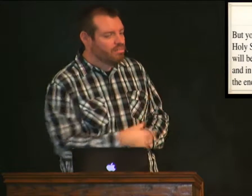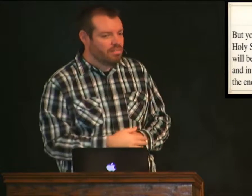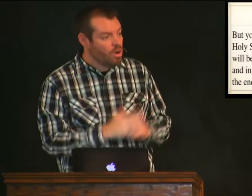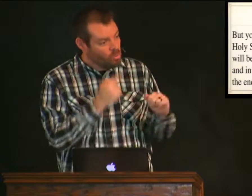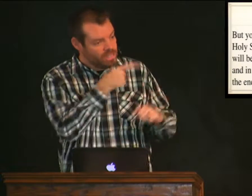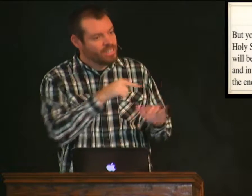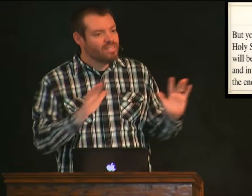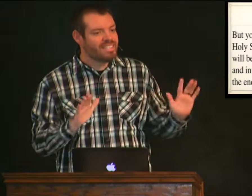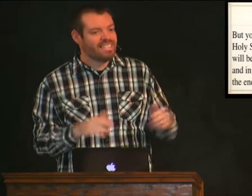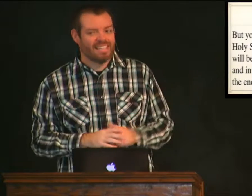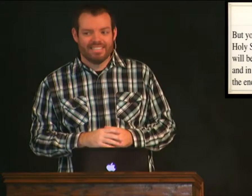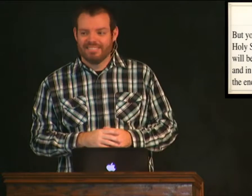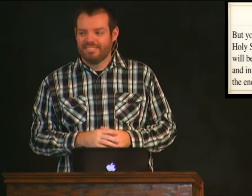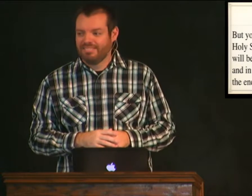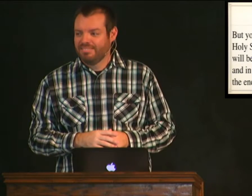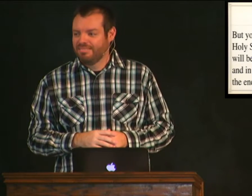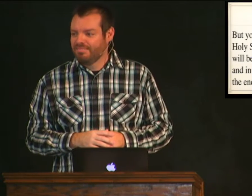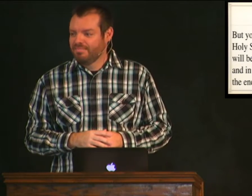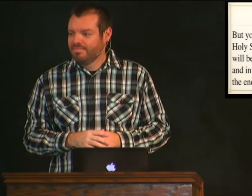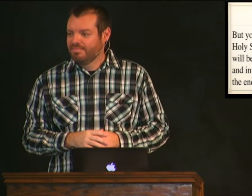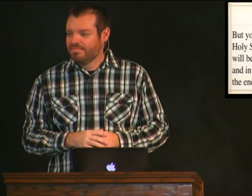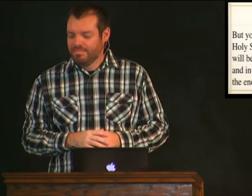Here you go. Hope to see you this Sunday.